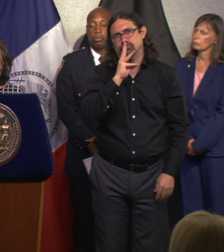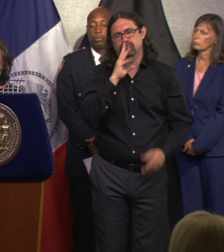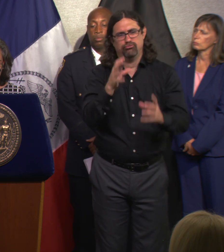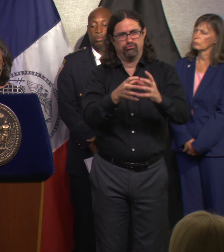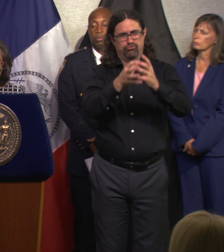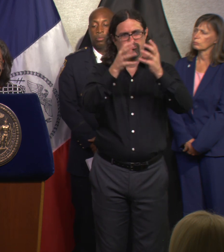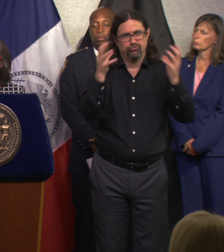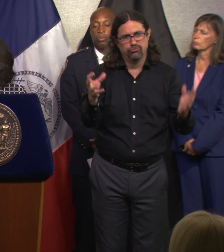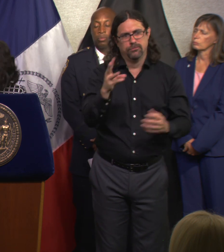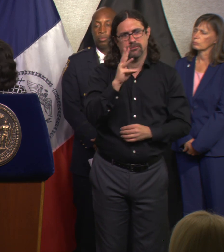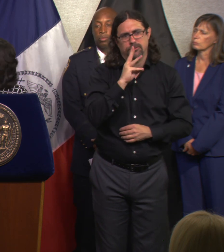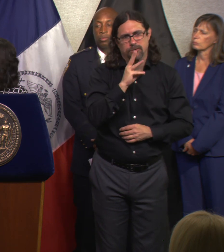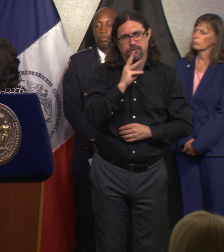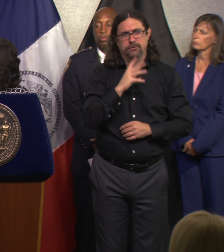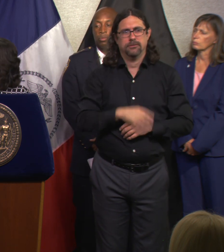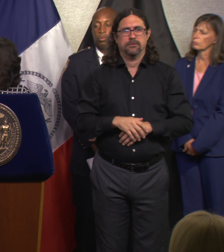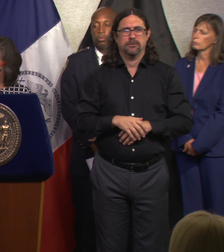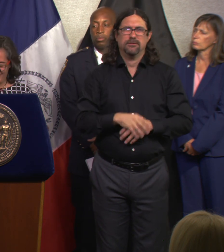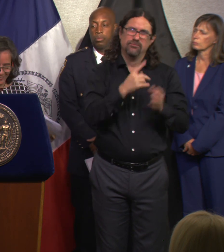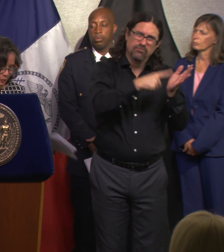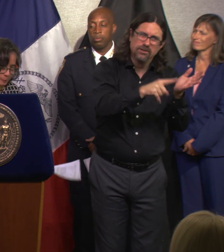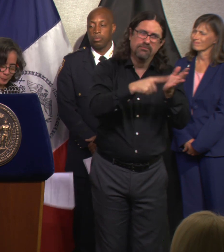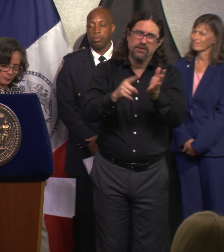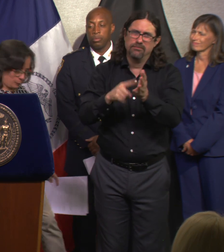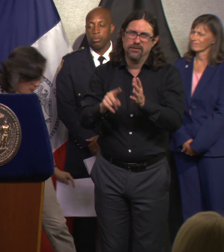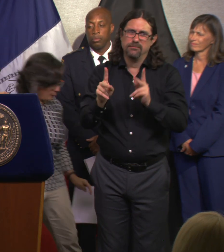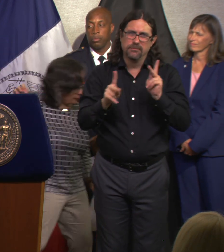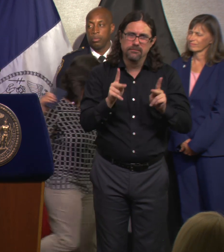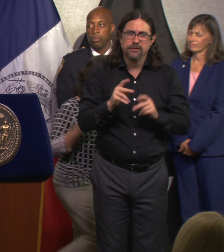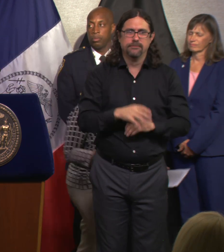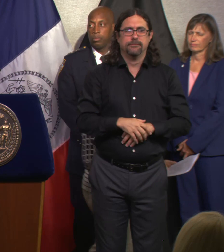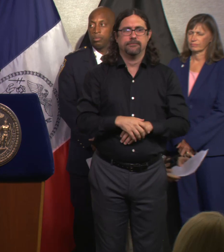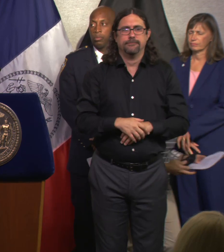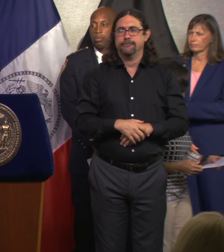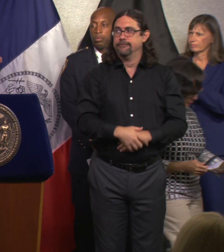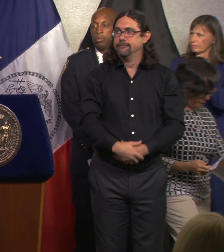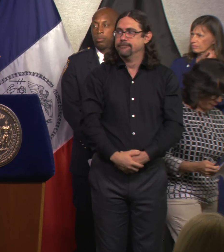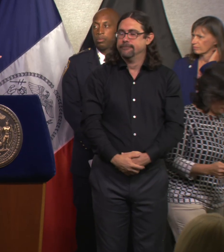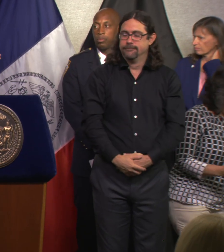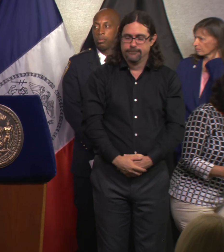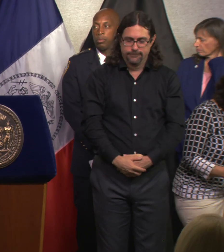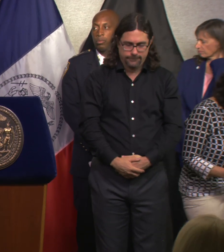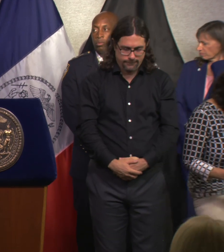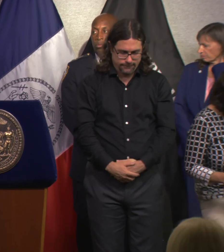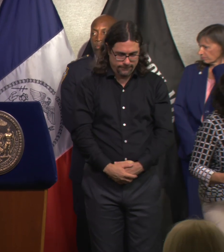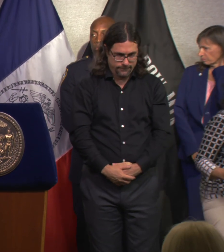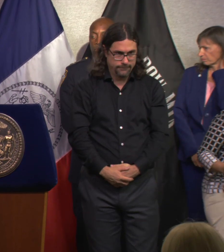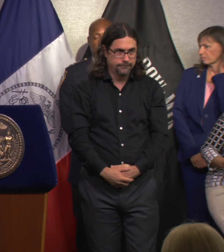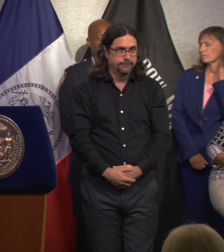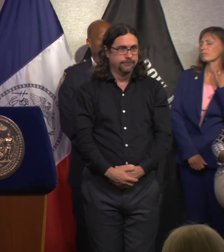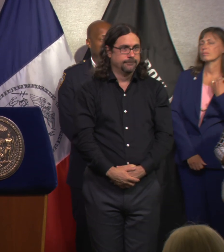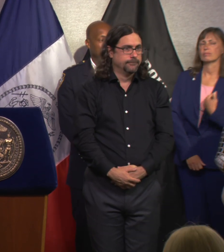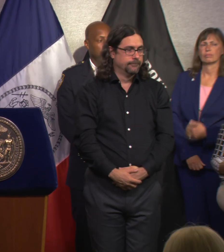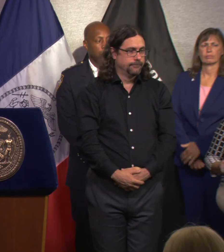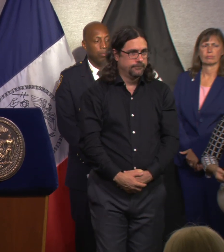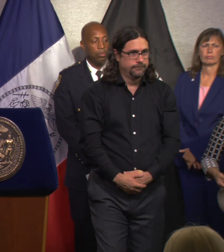neighbors. That's all I have, Mr. Mayor. Thank you very much, Commissioner. Now, our Social Services Commissioner, Steve